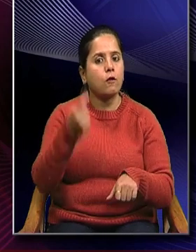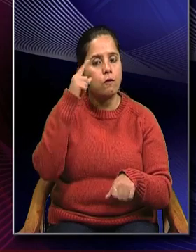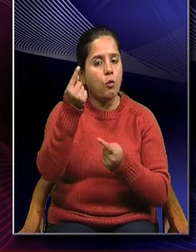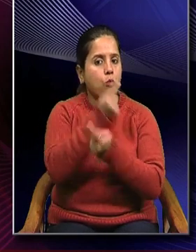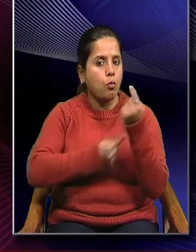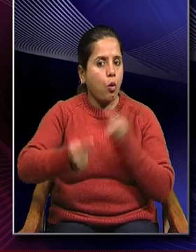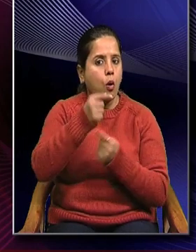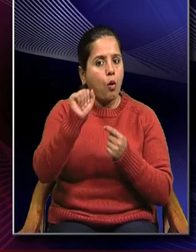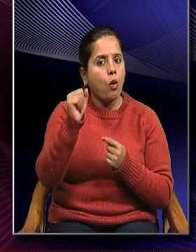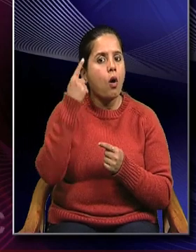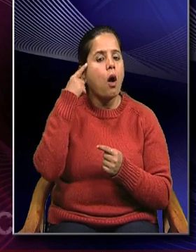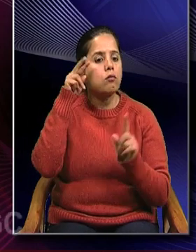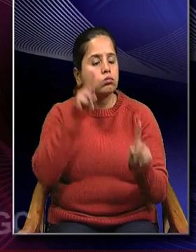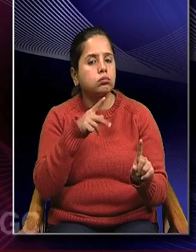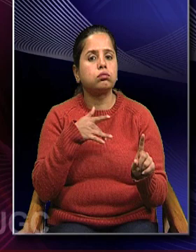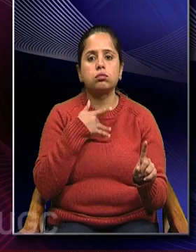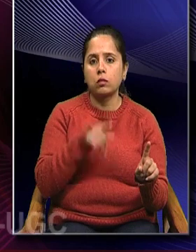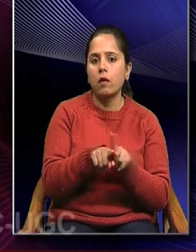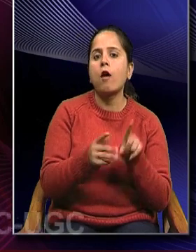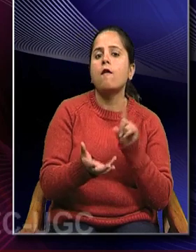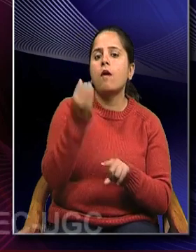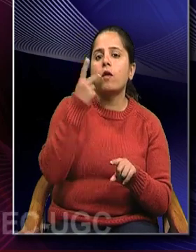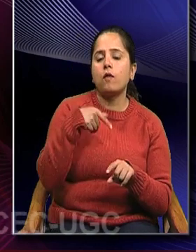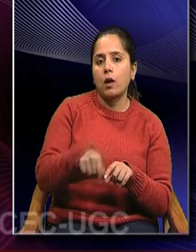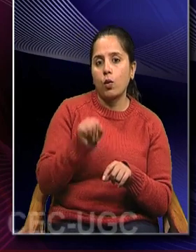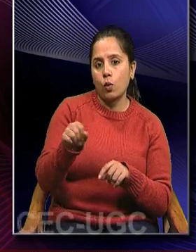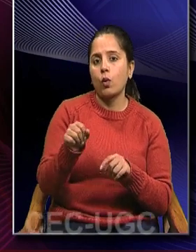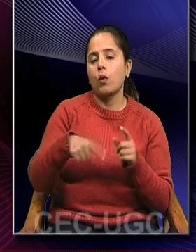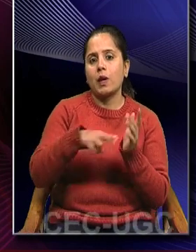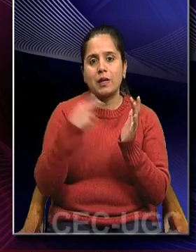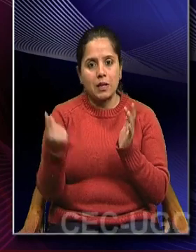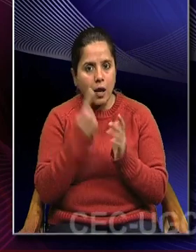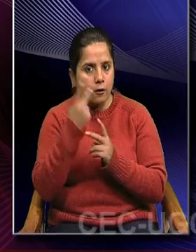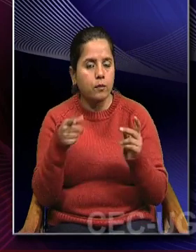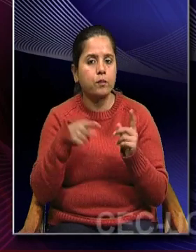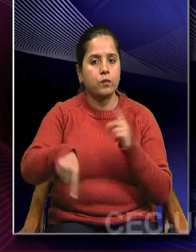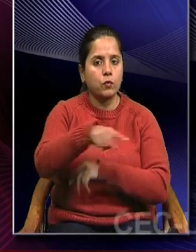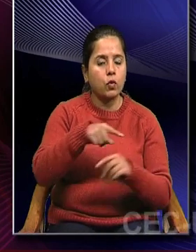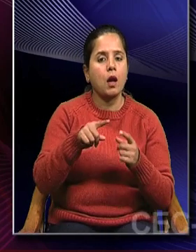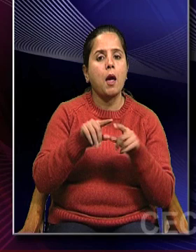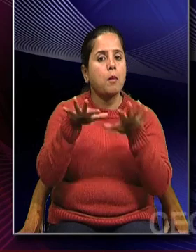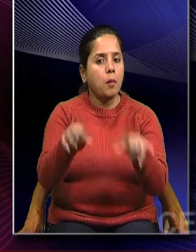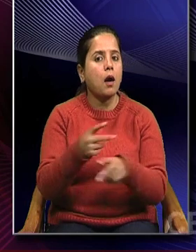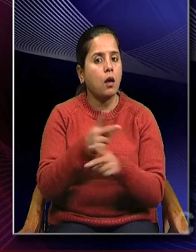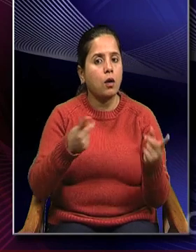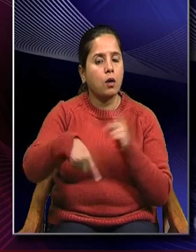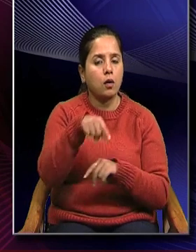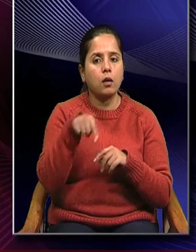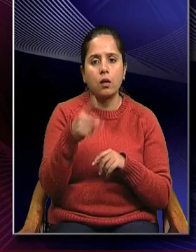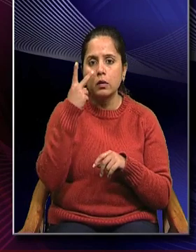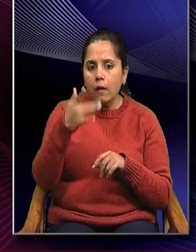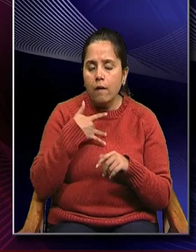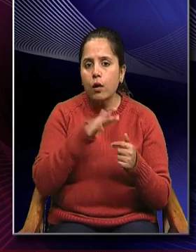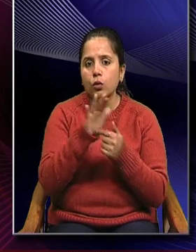and ideological ends as well, where we find that the jingoistic nationalism and glorification of the empire acted to reduce the